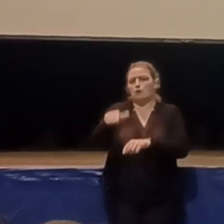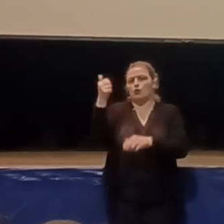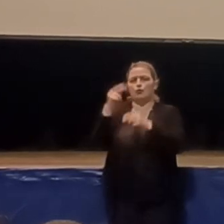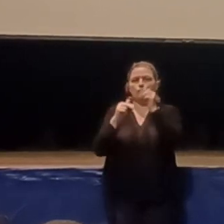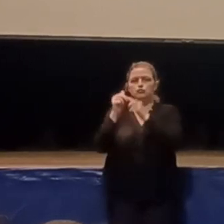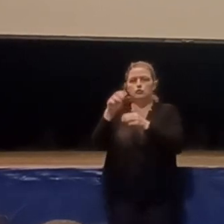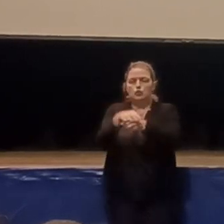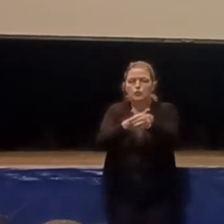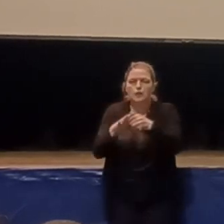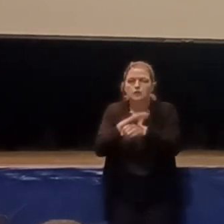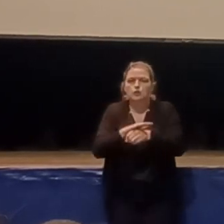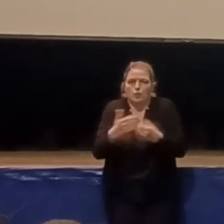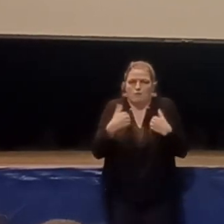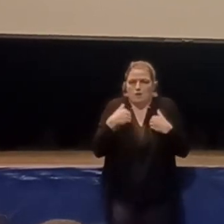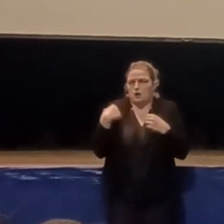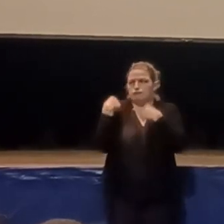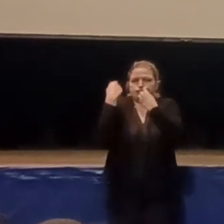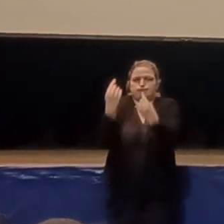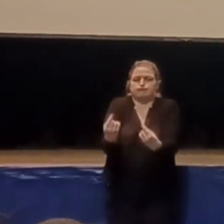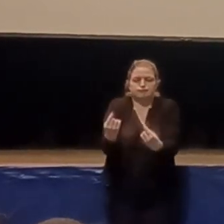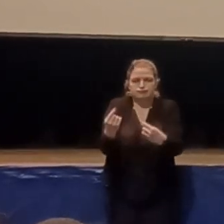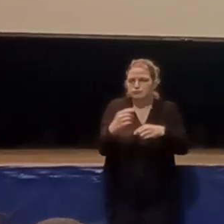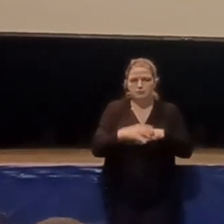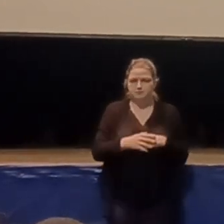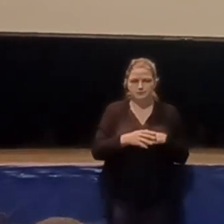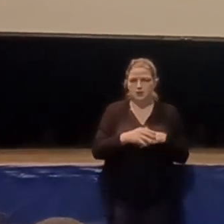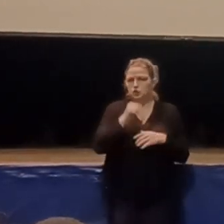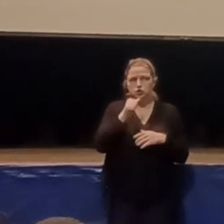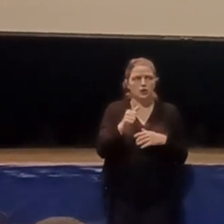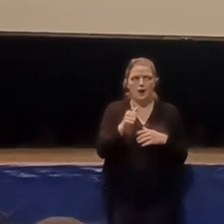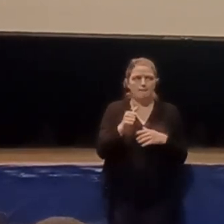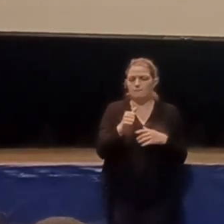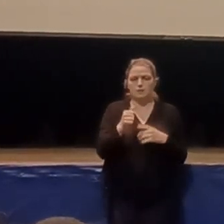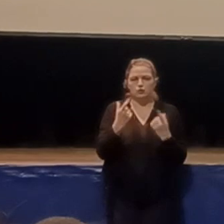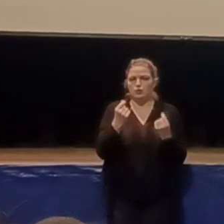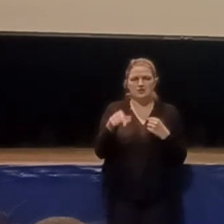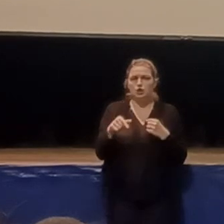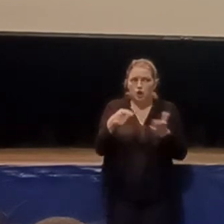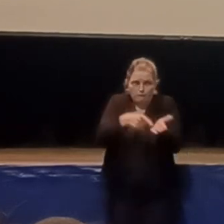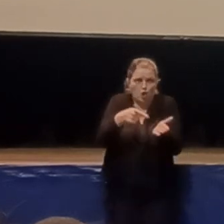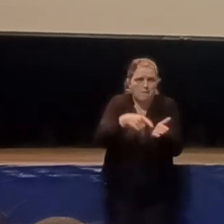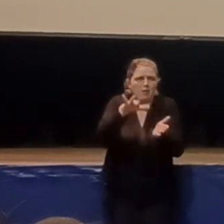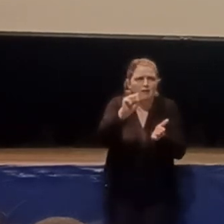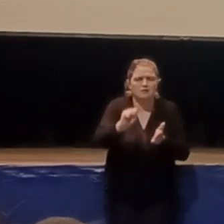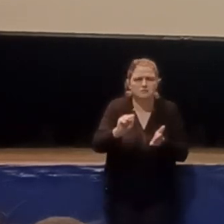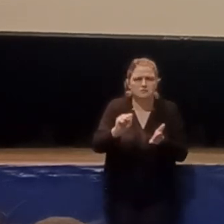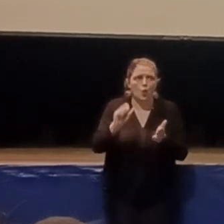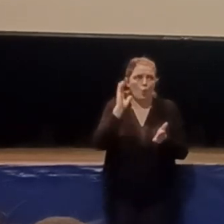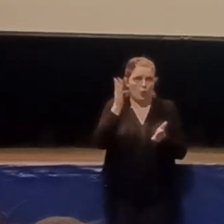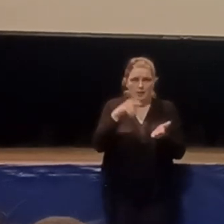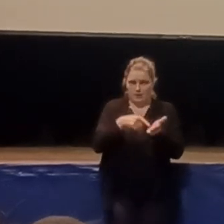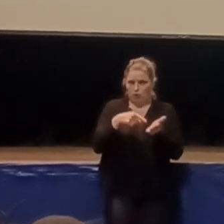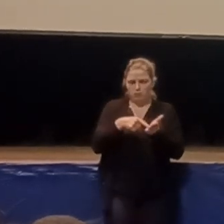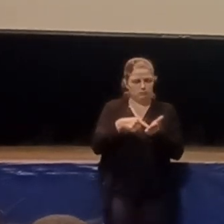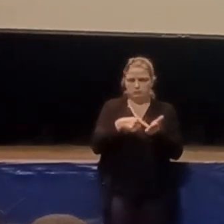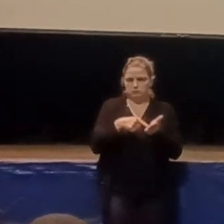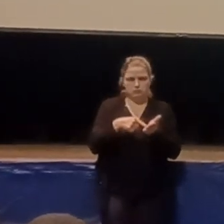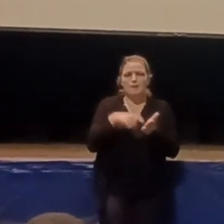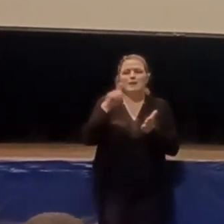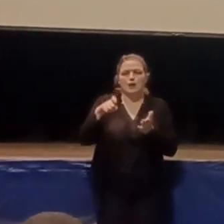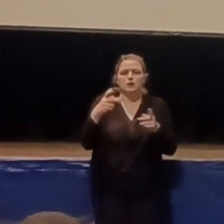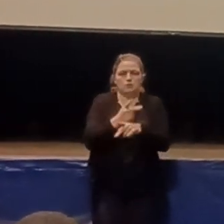construction sites we've had here over the decades. Not the way things should be moving. And should it be affordable? Yes, it should be affordable. But that has to be